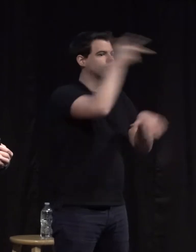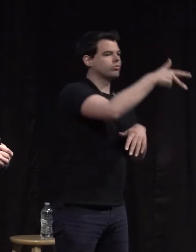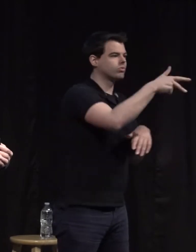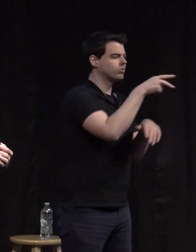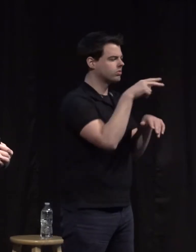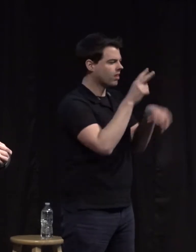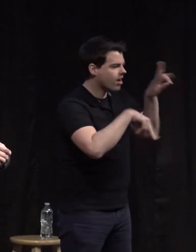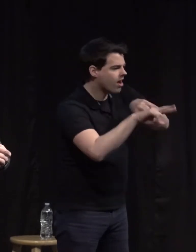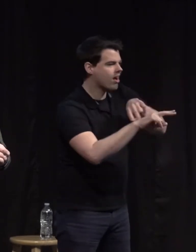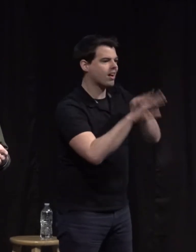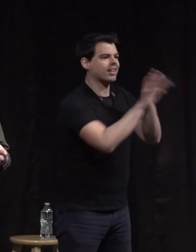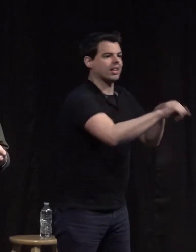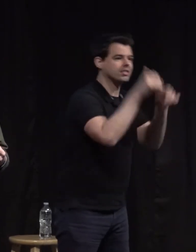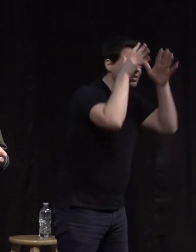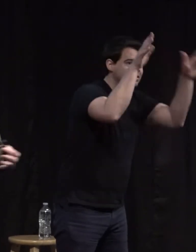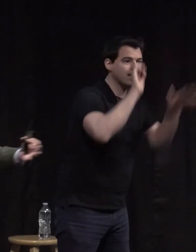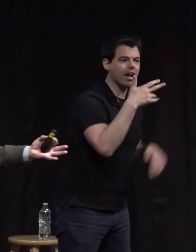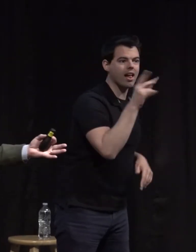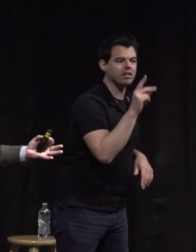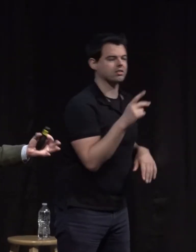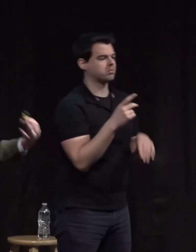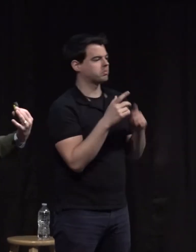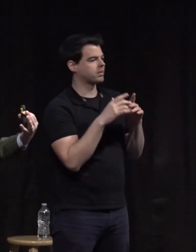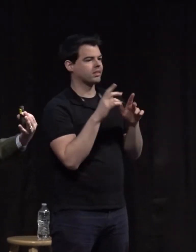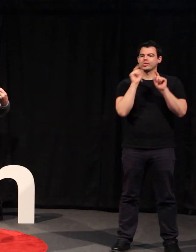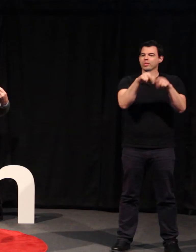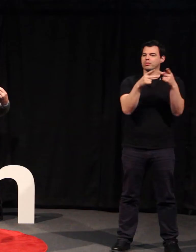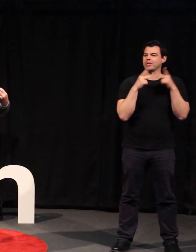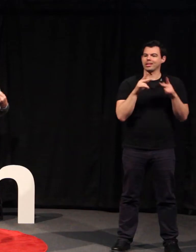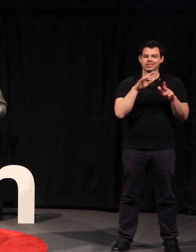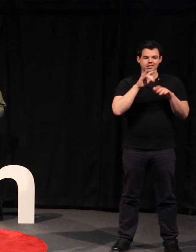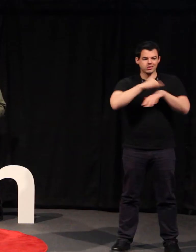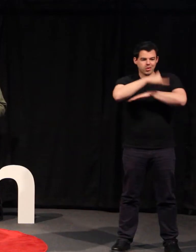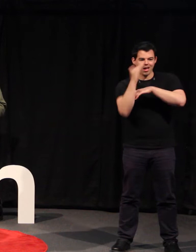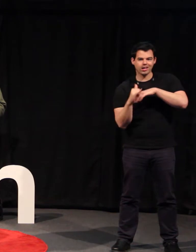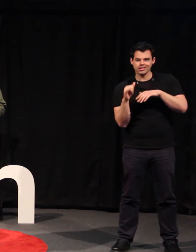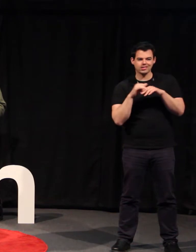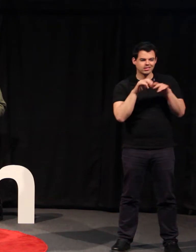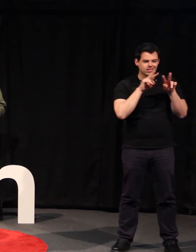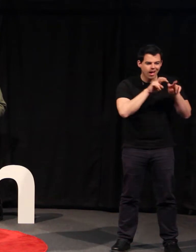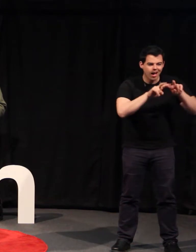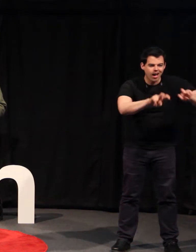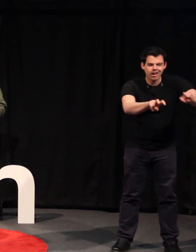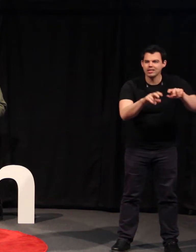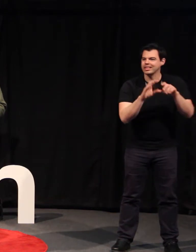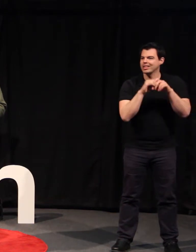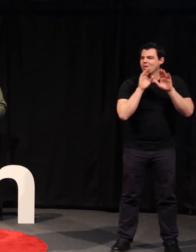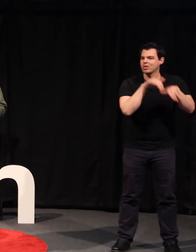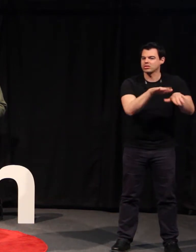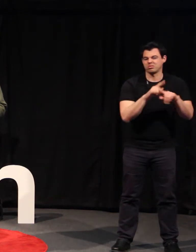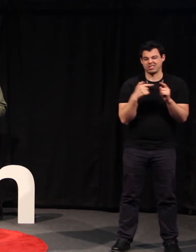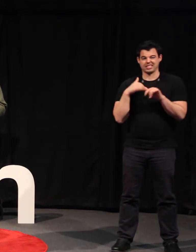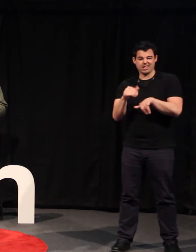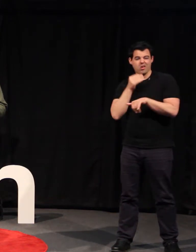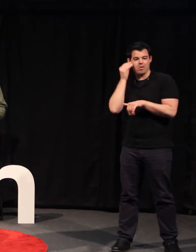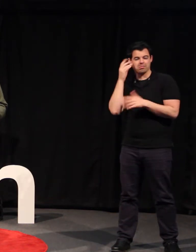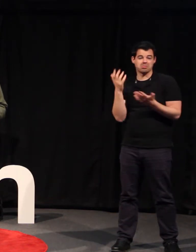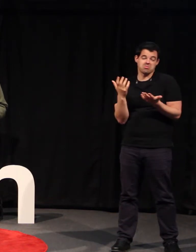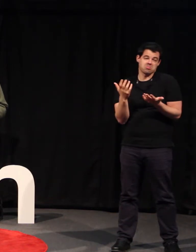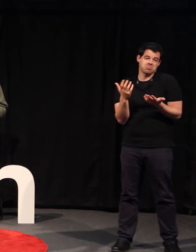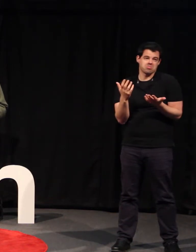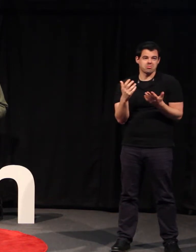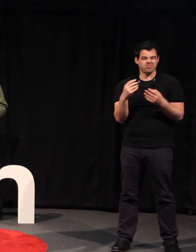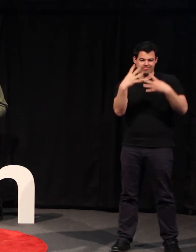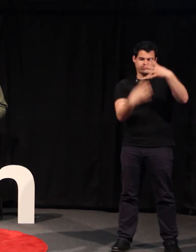that? There's a lot of answers to that. Like anybody, I'm a complicated person. But the